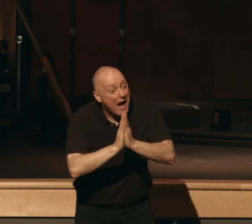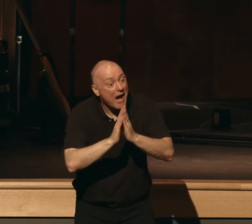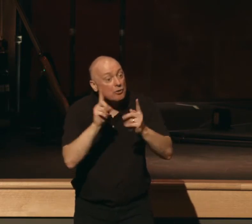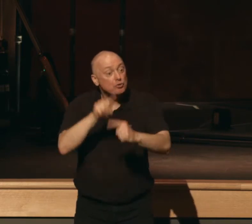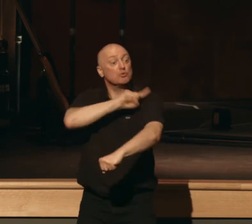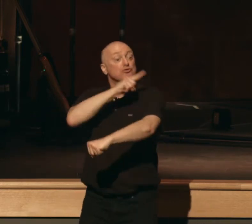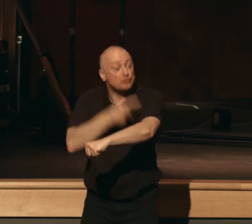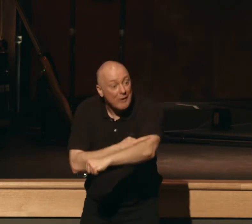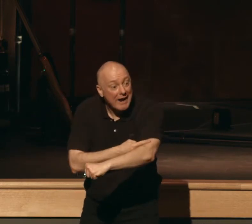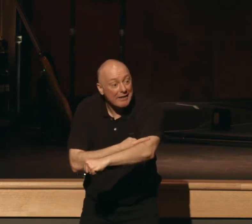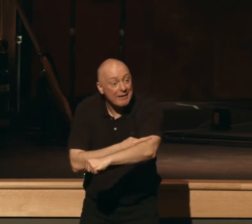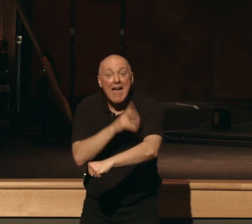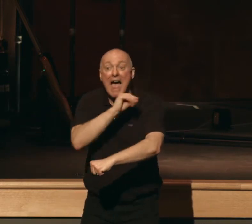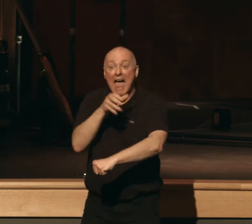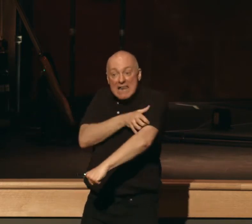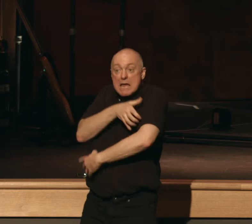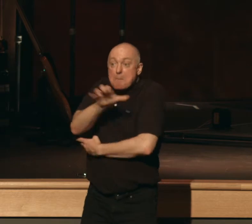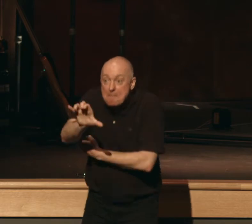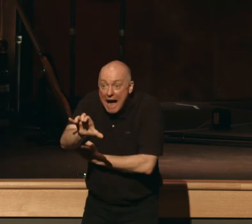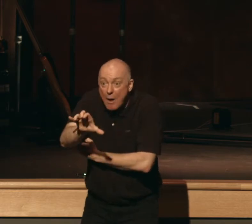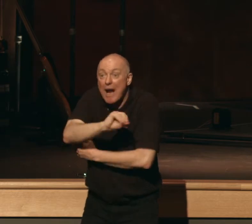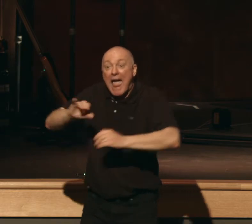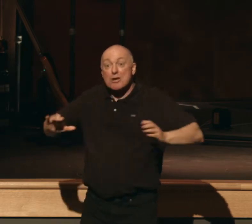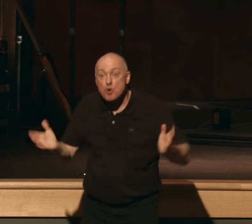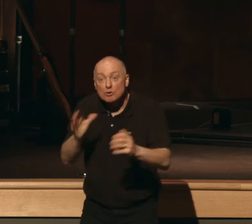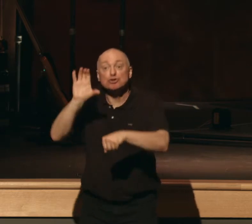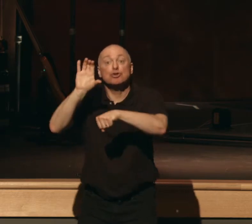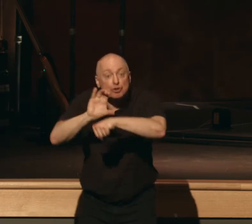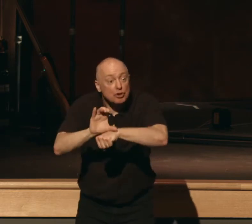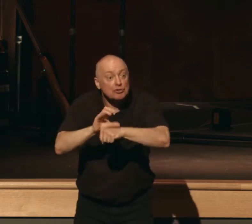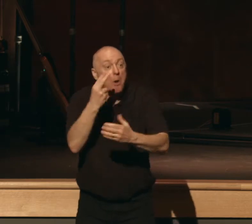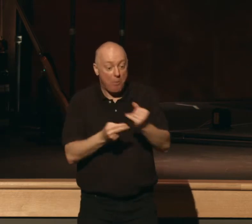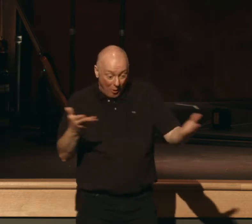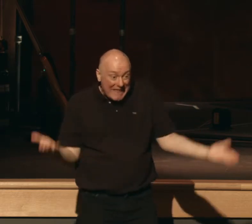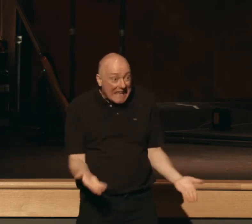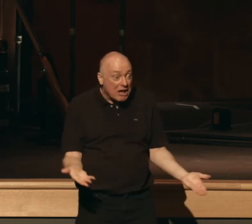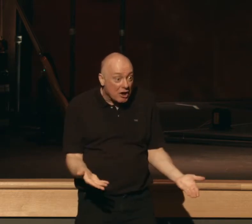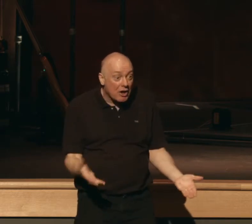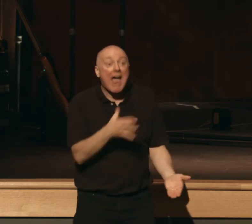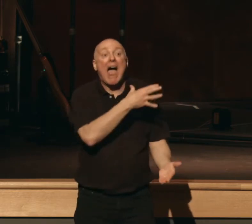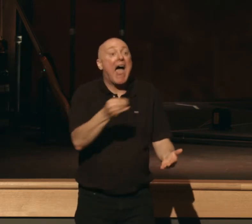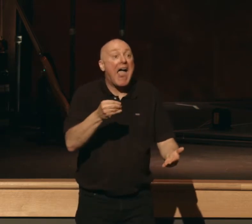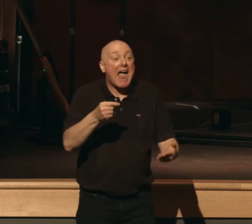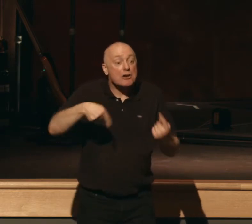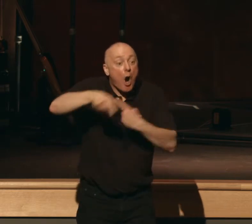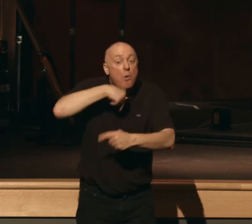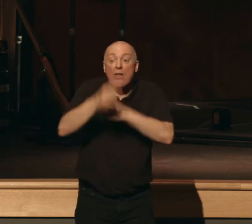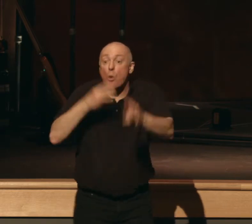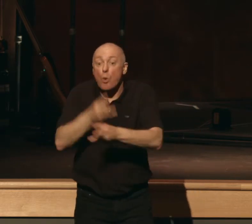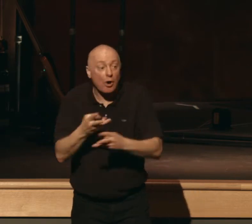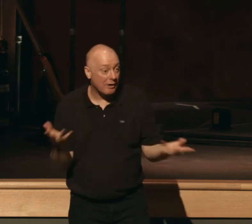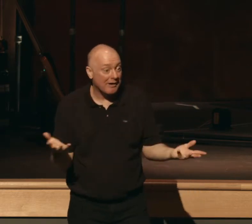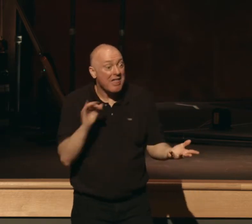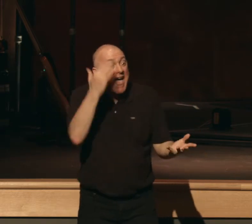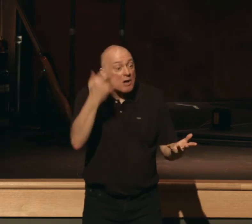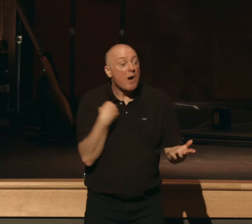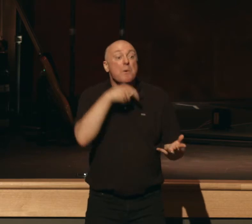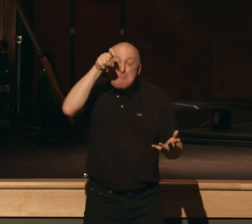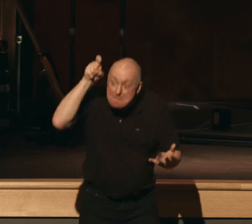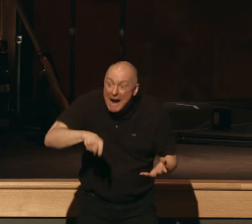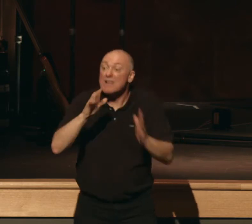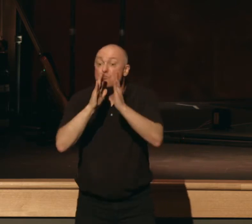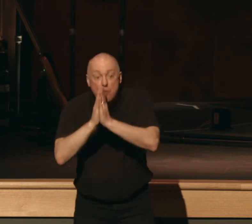to strengthen and empower and encourage the church, both right here and around the world. And that's why we must